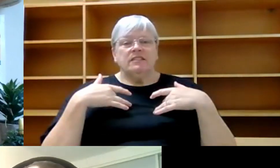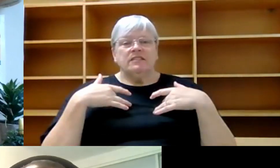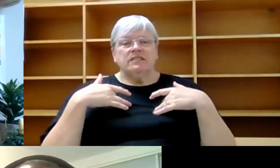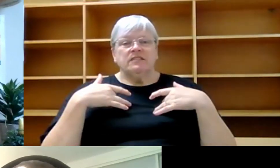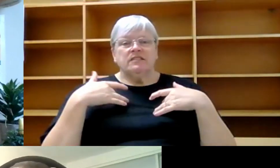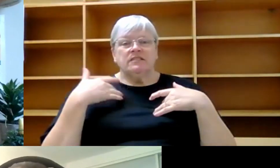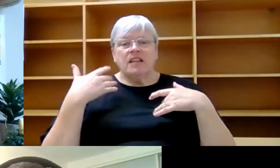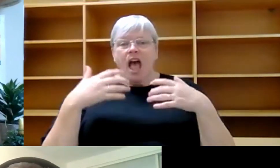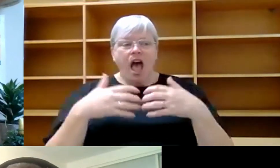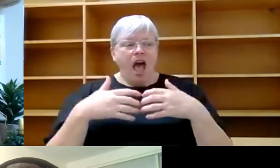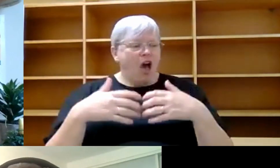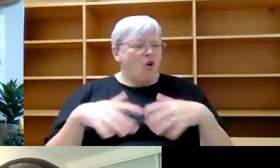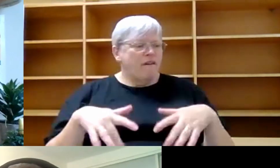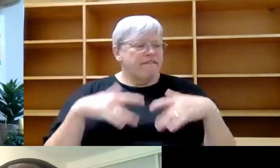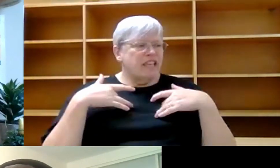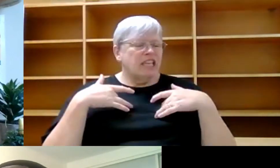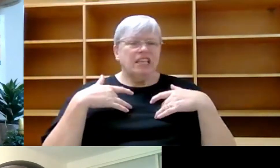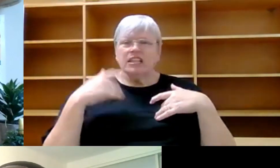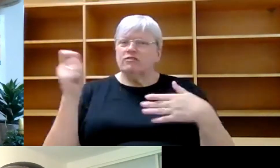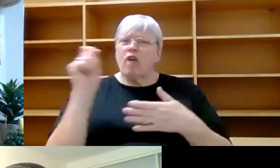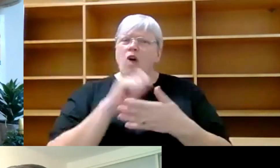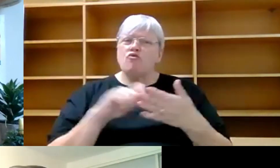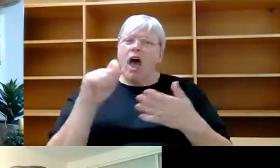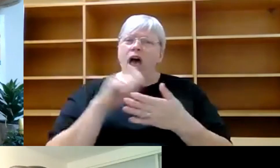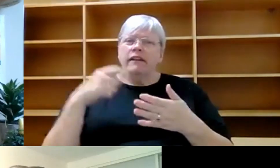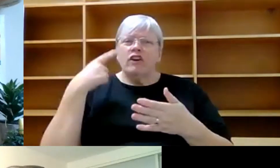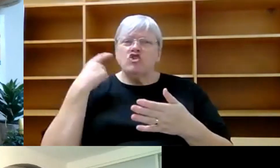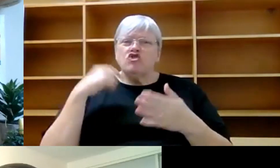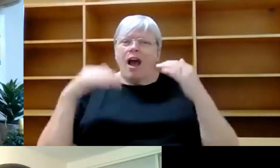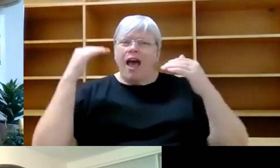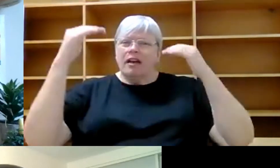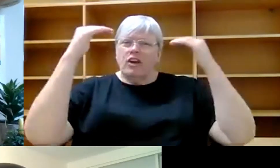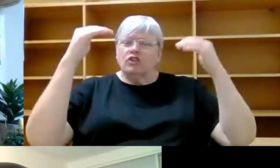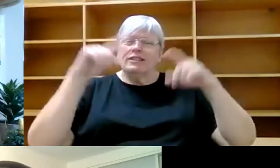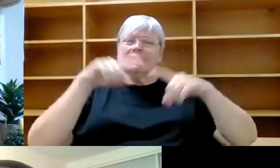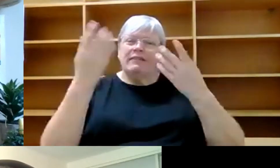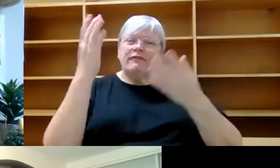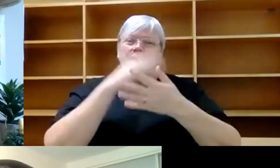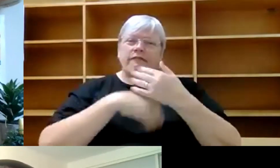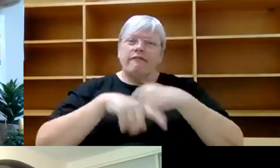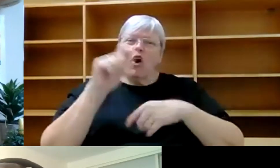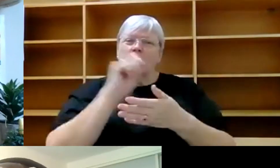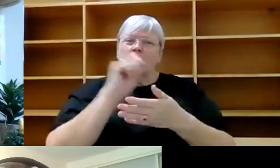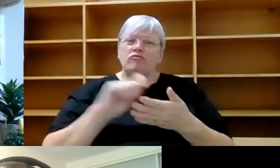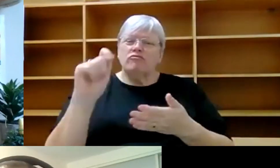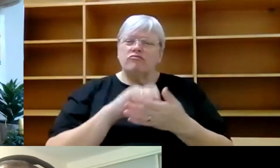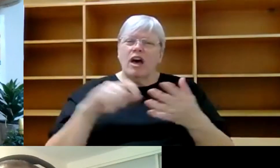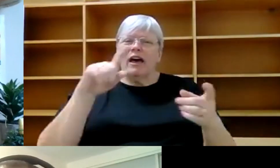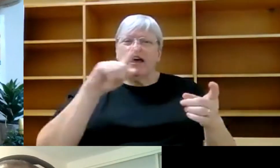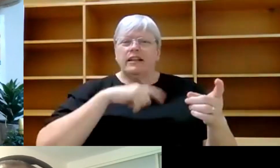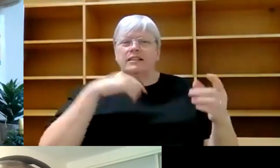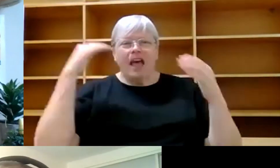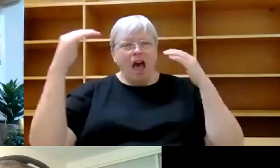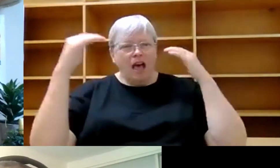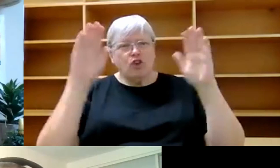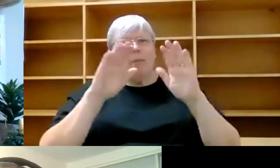how do you feel writing for like a younger audience, a young adult audience, is different from writing kind of adult books? And how